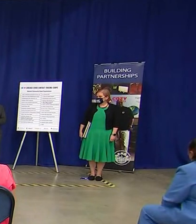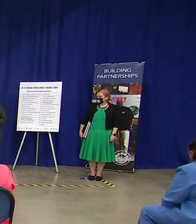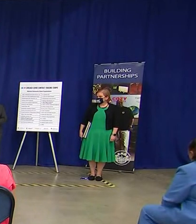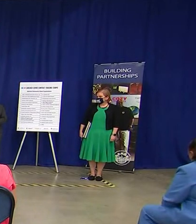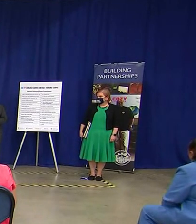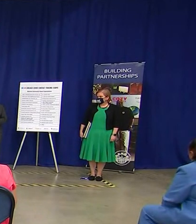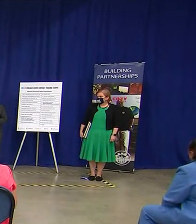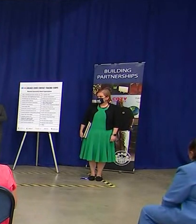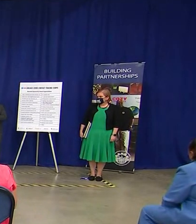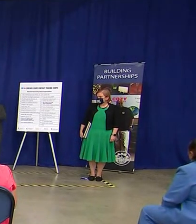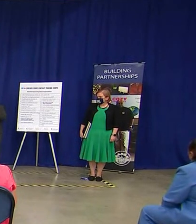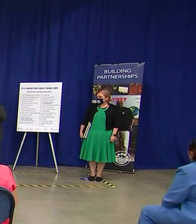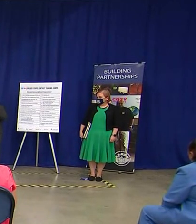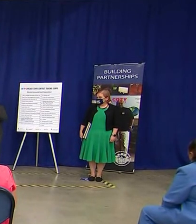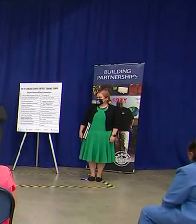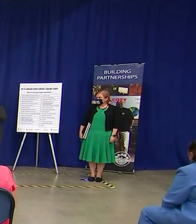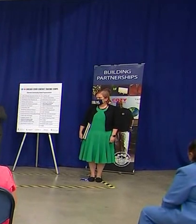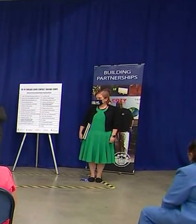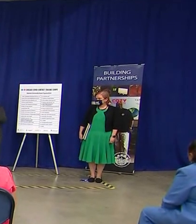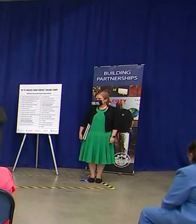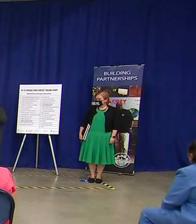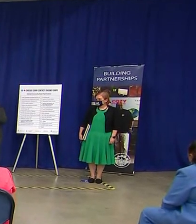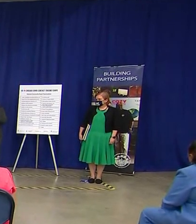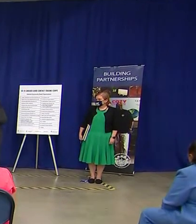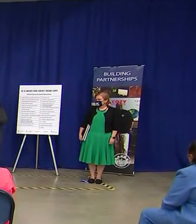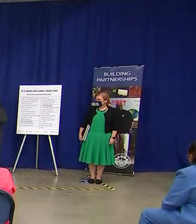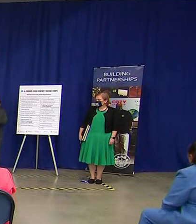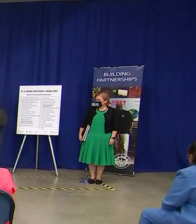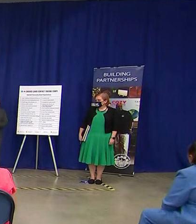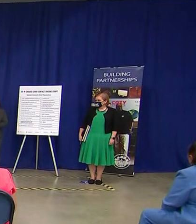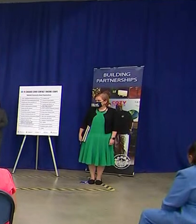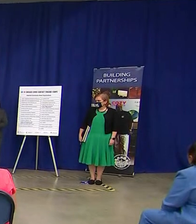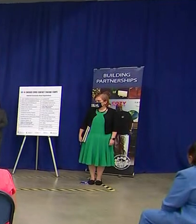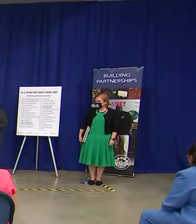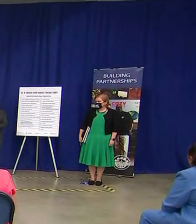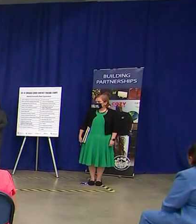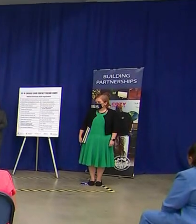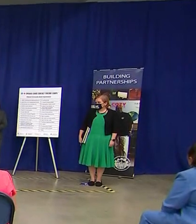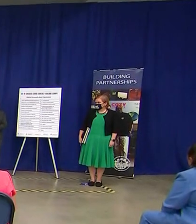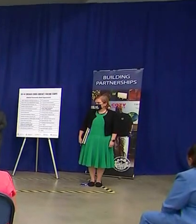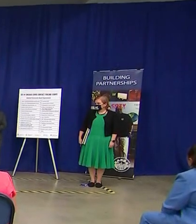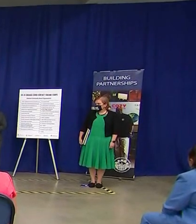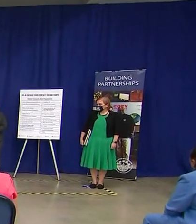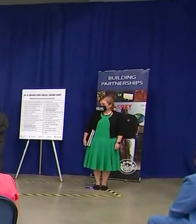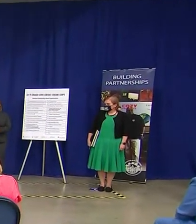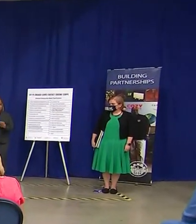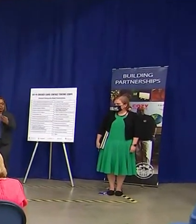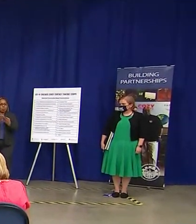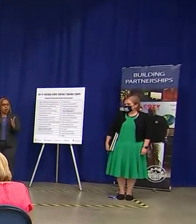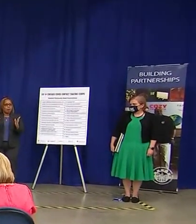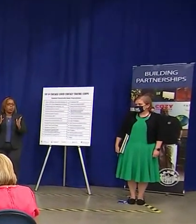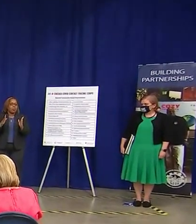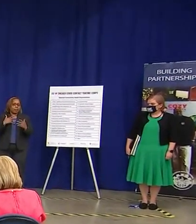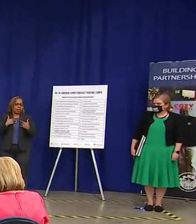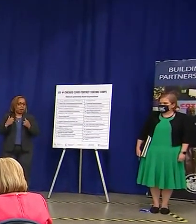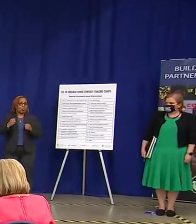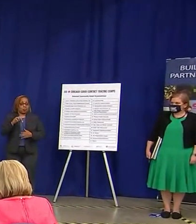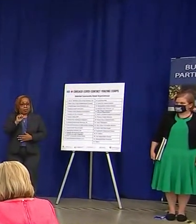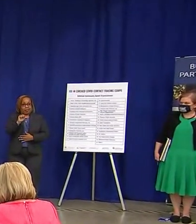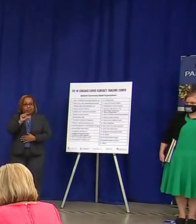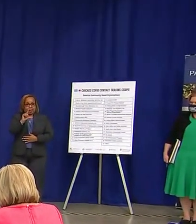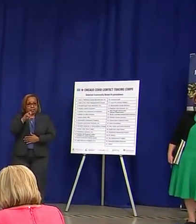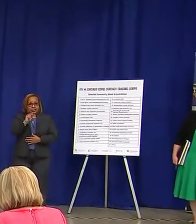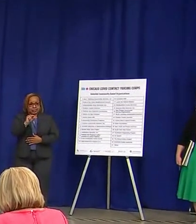Chicago Cook Workforce Partnership CEO Karen Norrington Reeves, Chicago Department of Public Health Commissioner